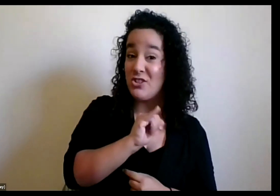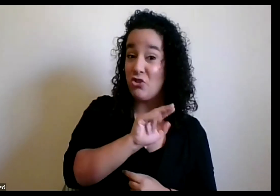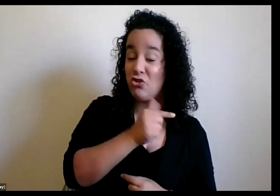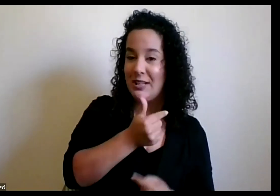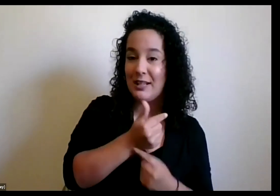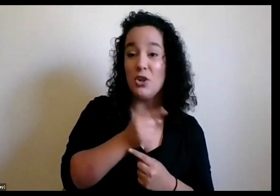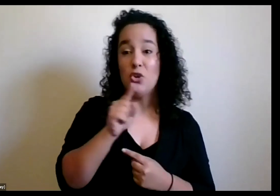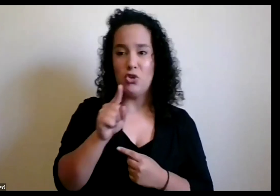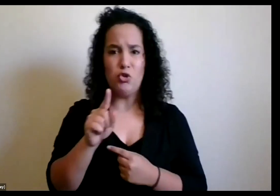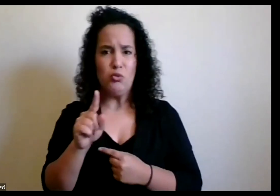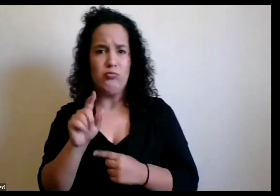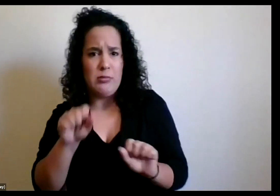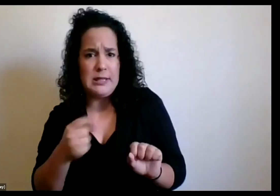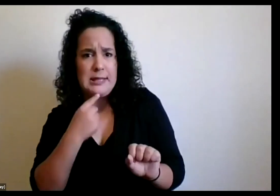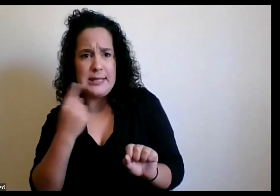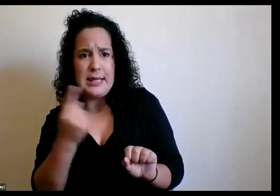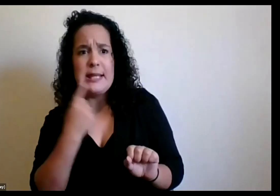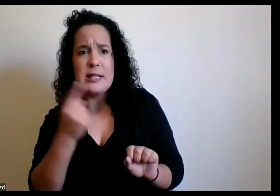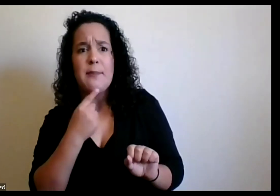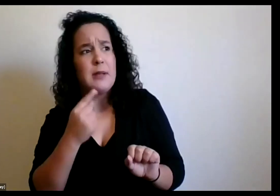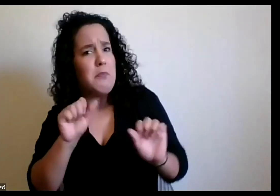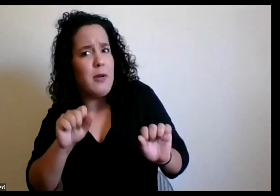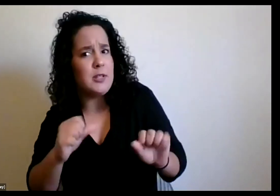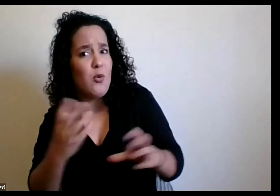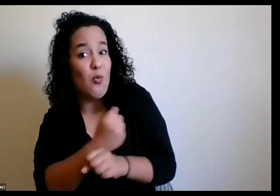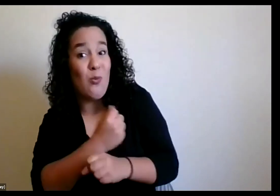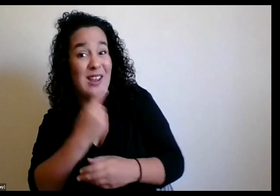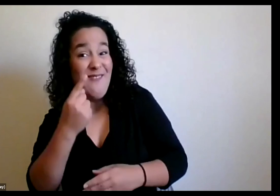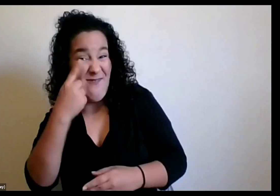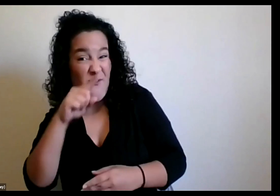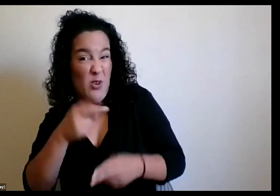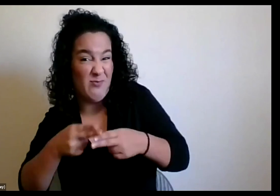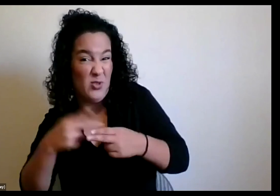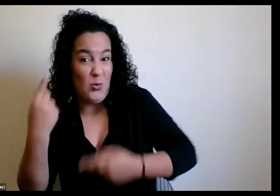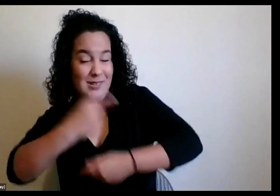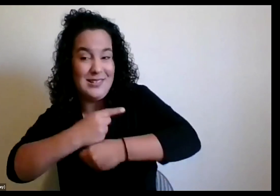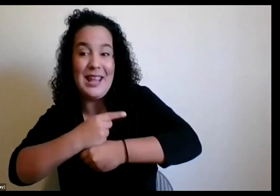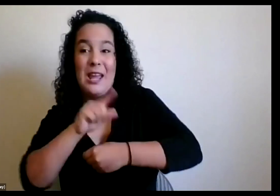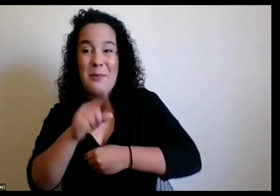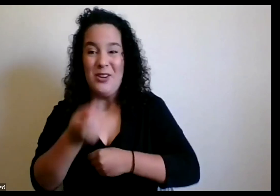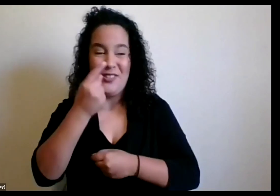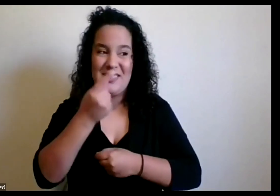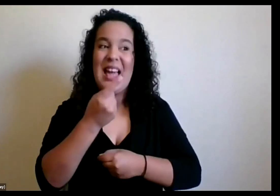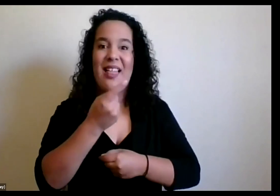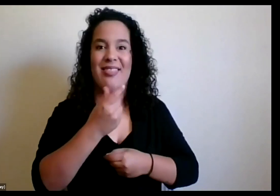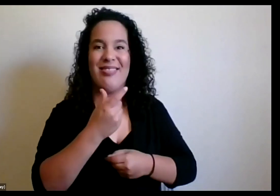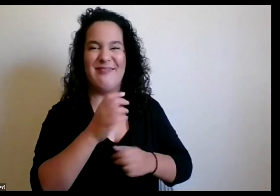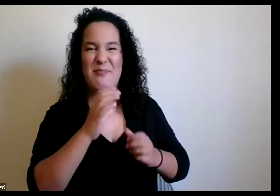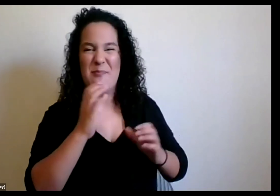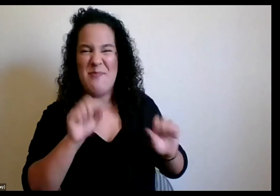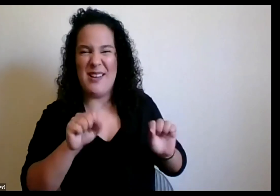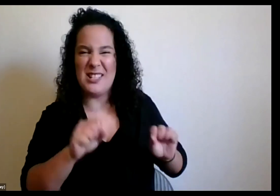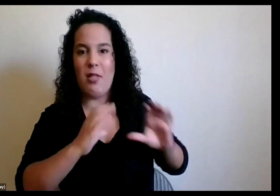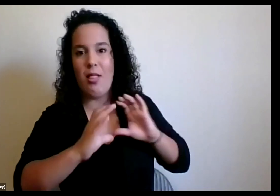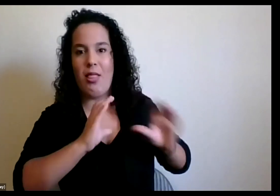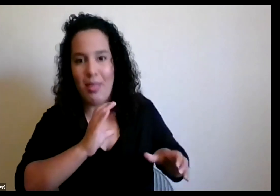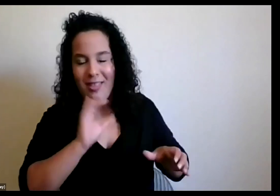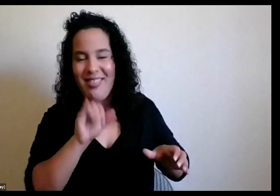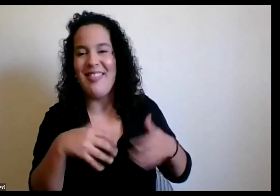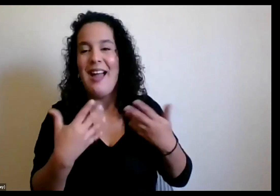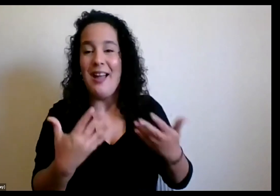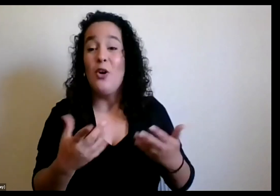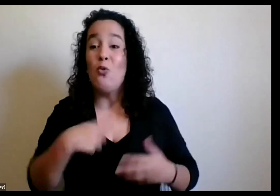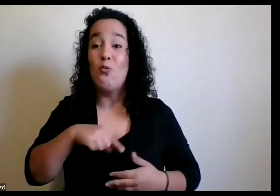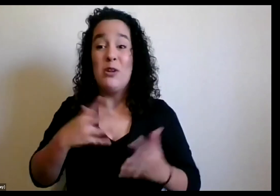you the much longer battle, right? It will lose the arc of the conversation. And so, you know, to the point of we want to win and we want to